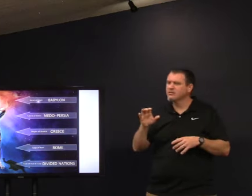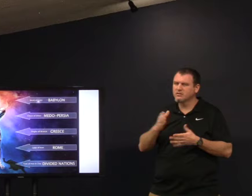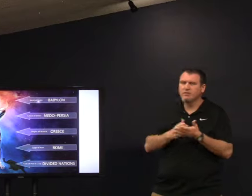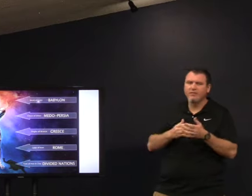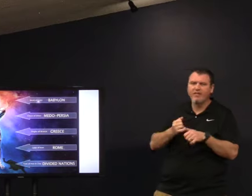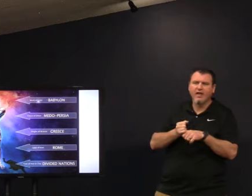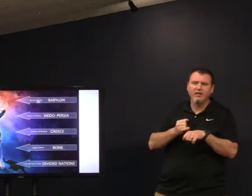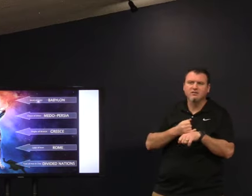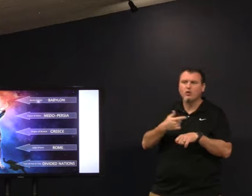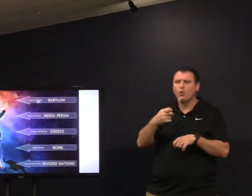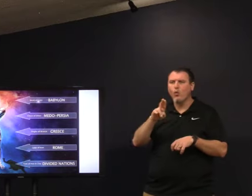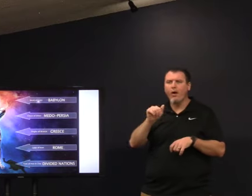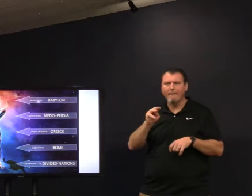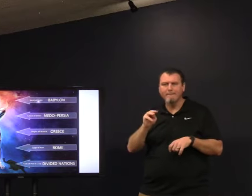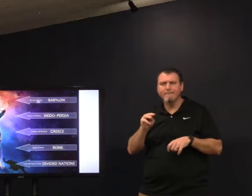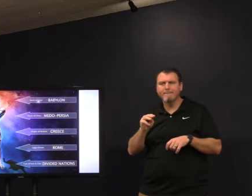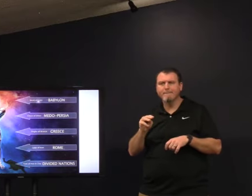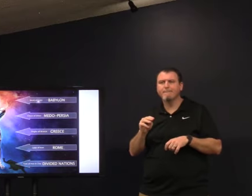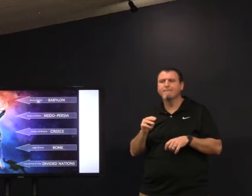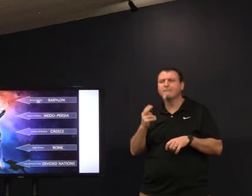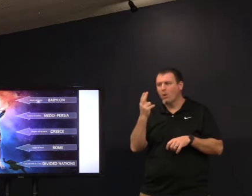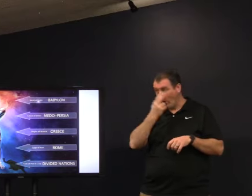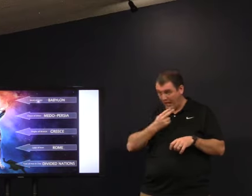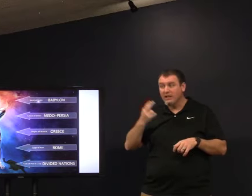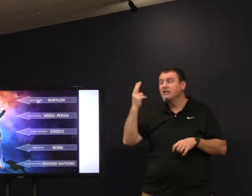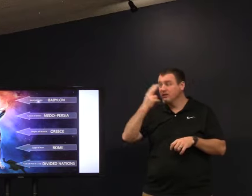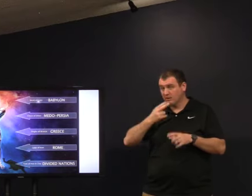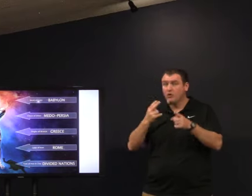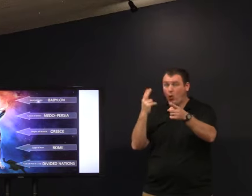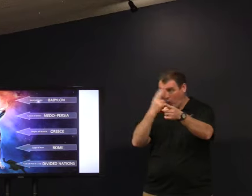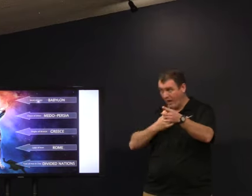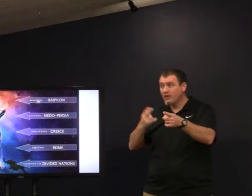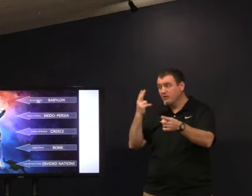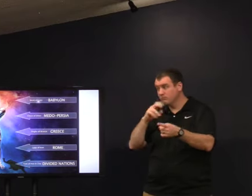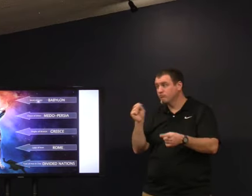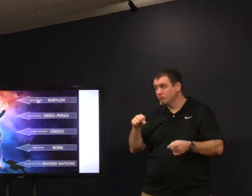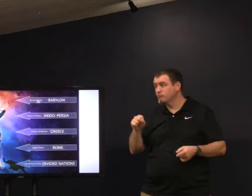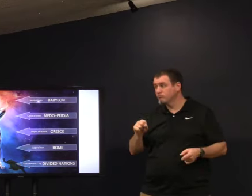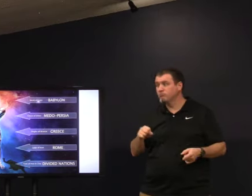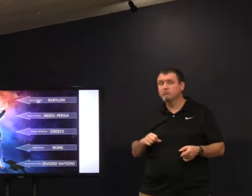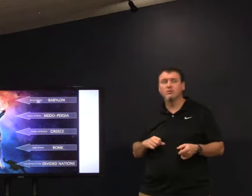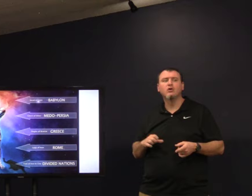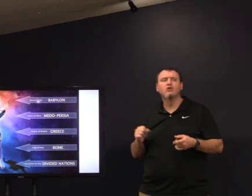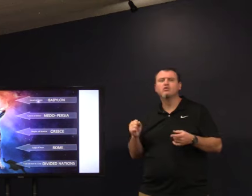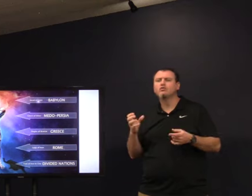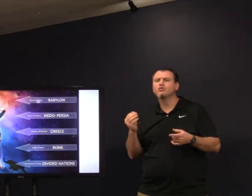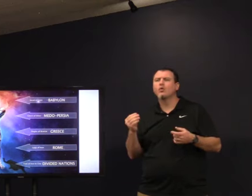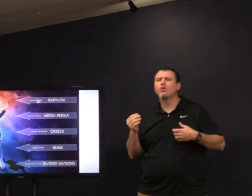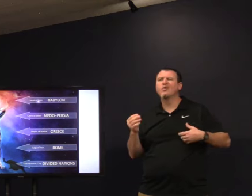In the Pacific Islands to Guam, Hawaii, yes.